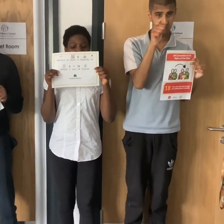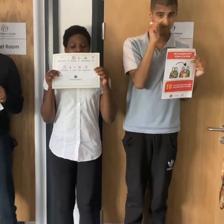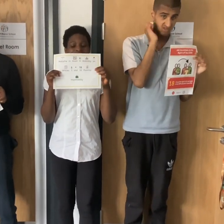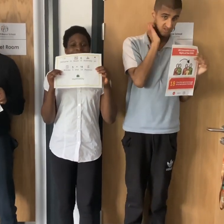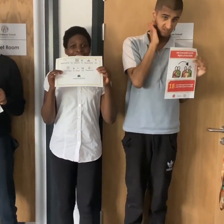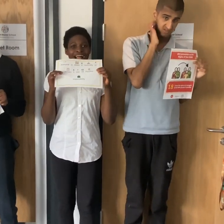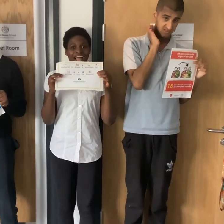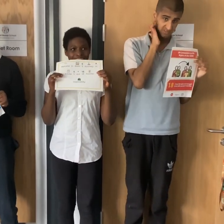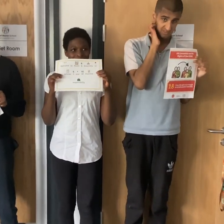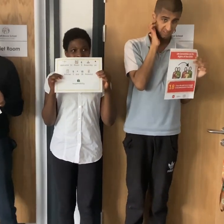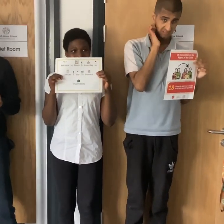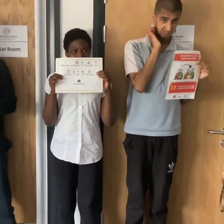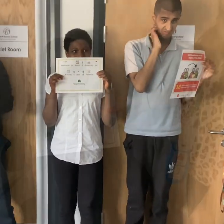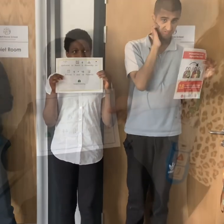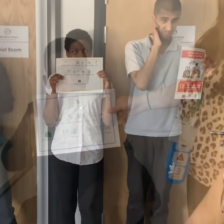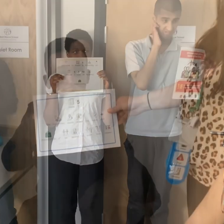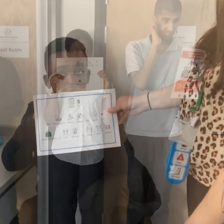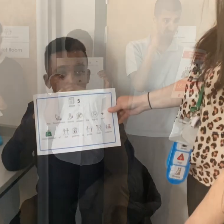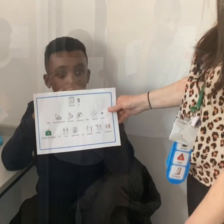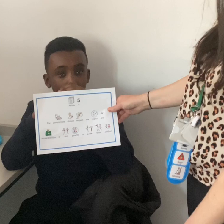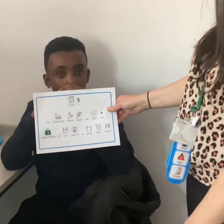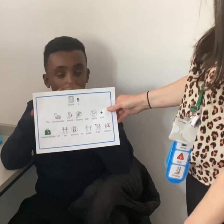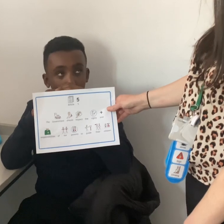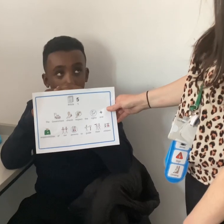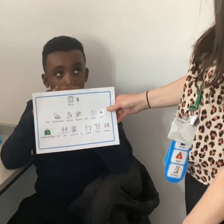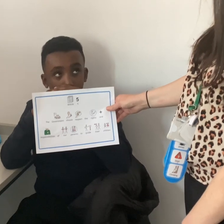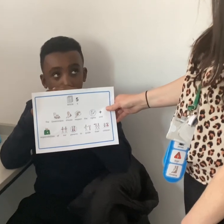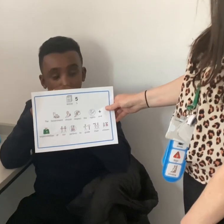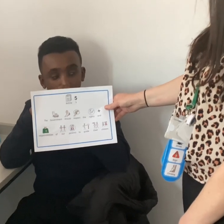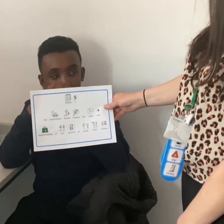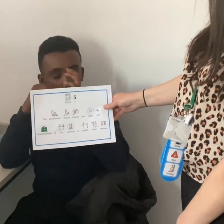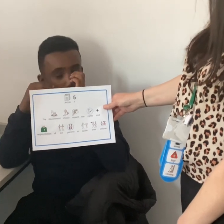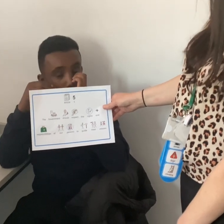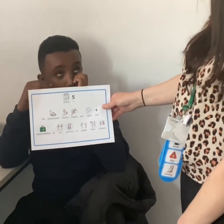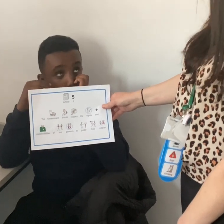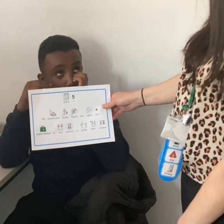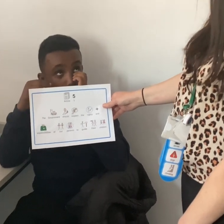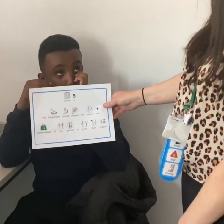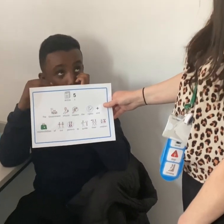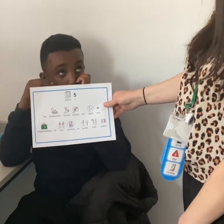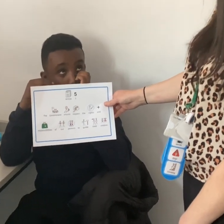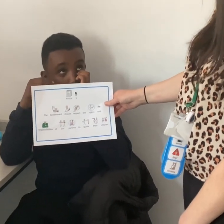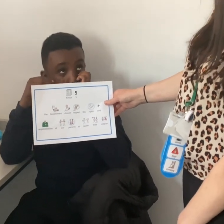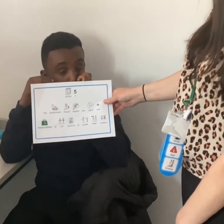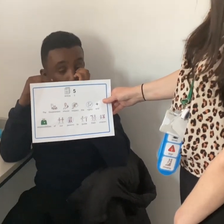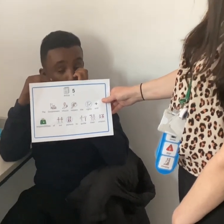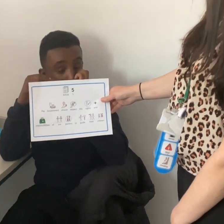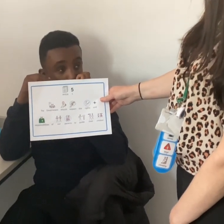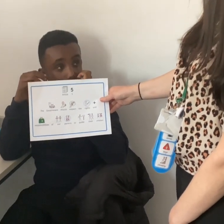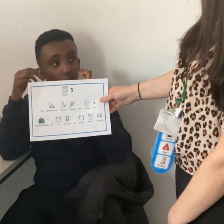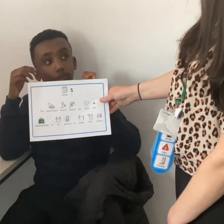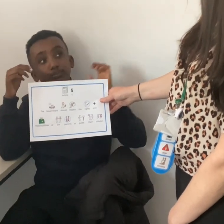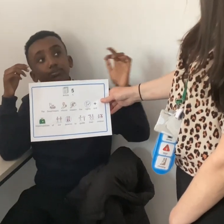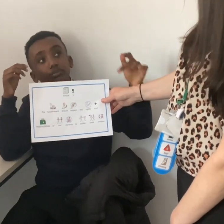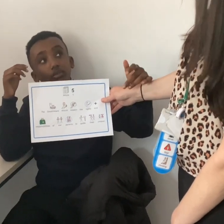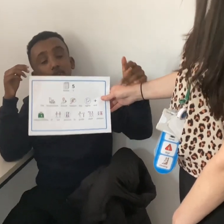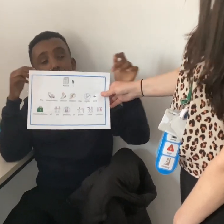Good. Welcome! The government should respect the rights and responsibilities of our parents to